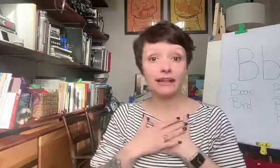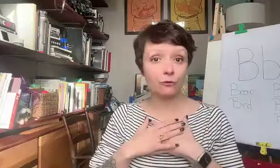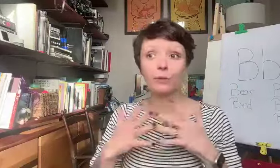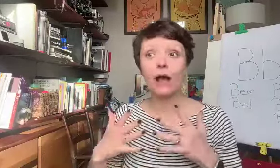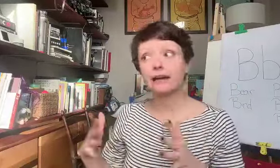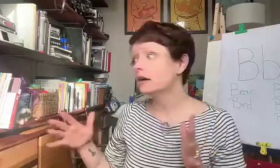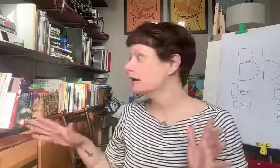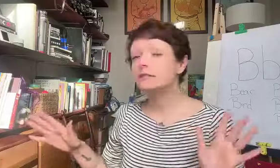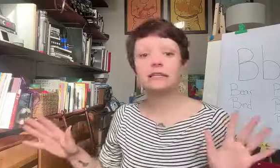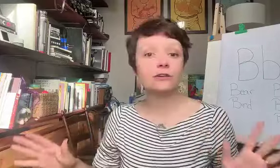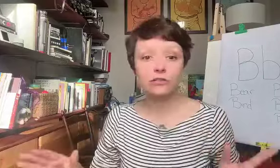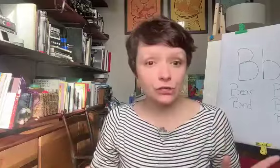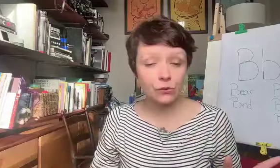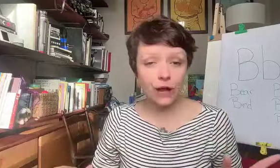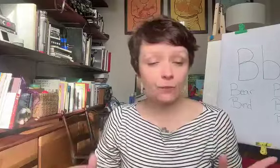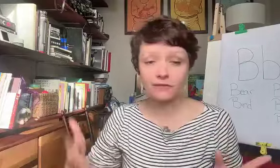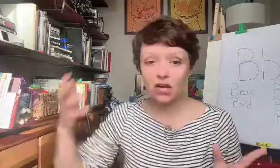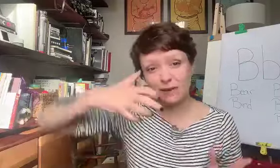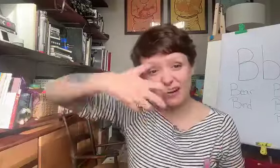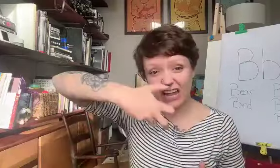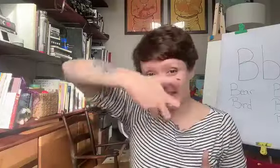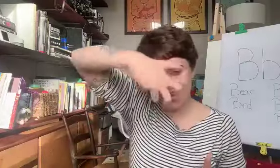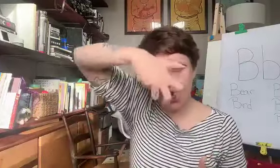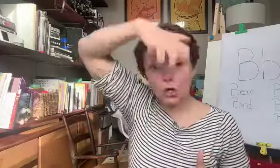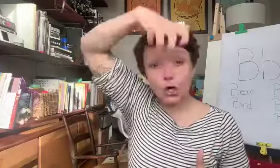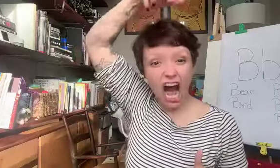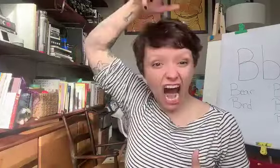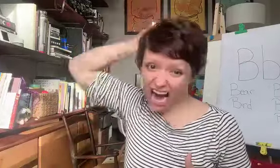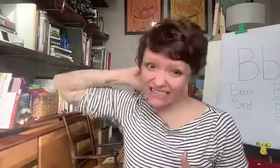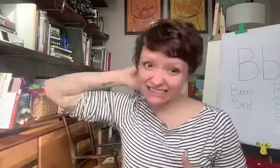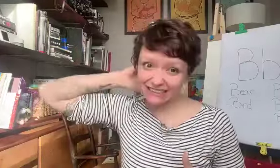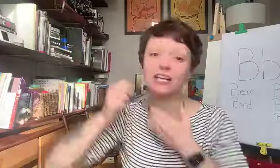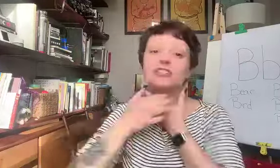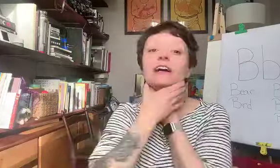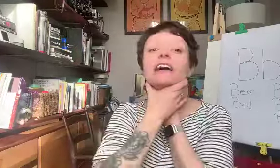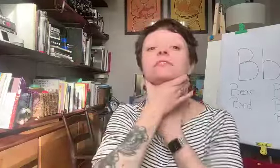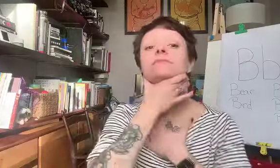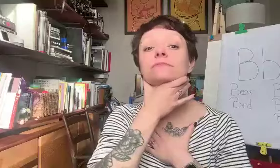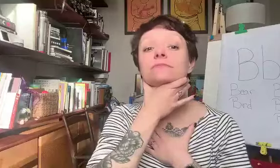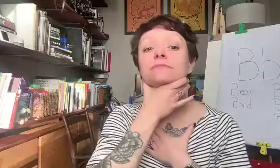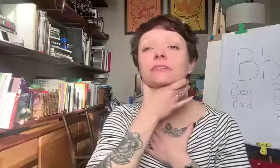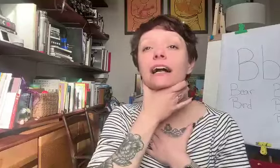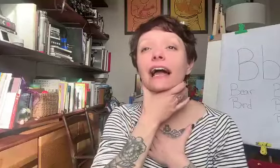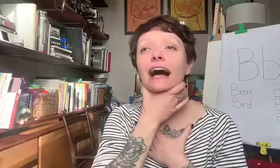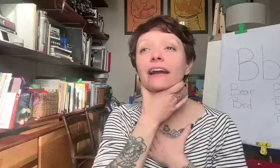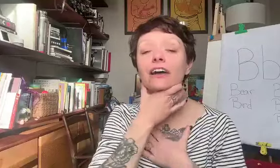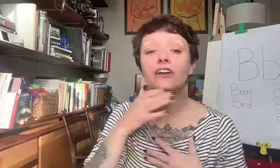If we read Dear Zoo and we've talked about a lion and a giraffe and a